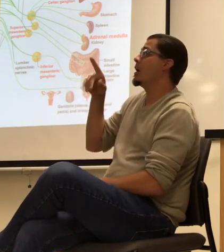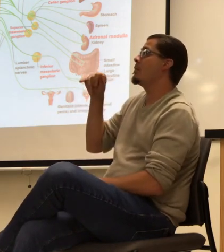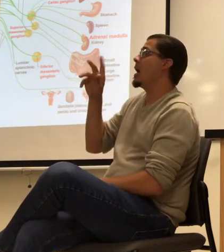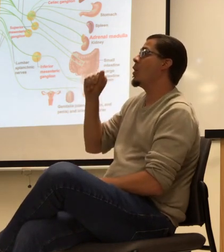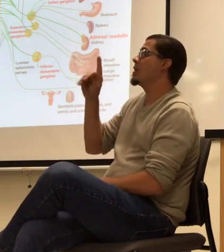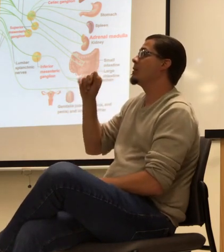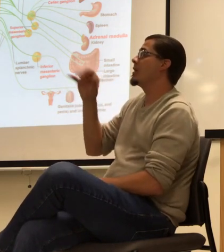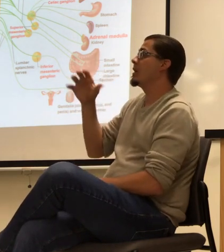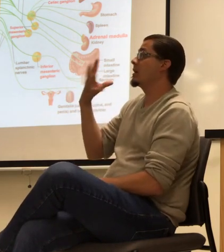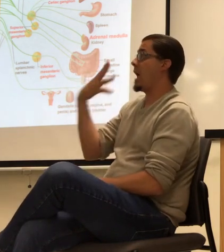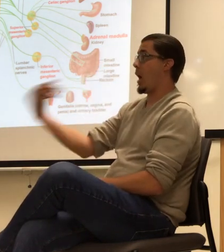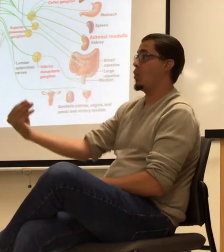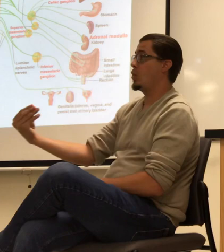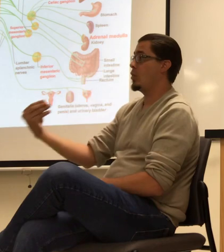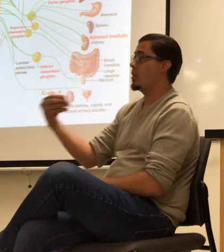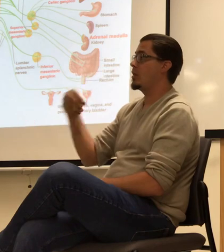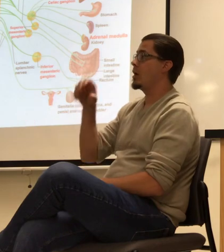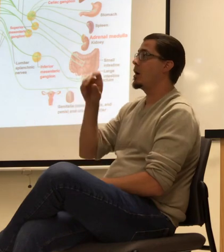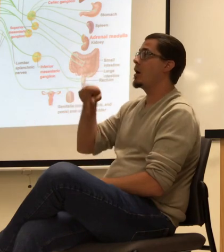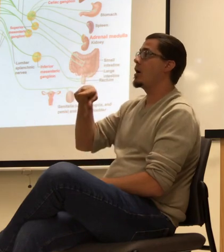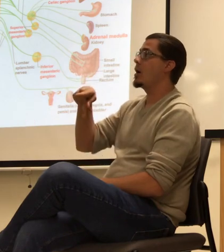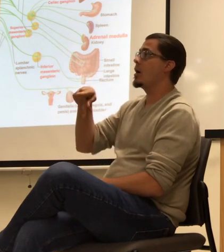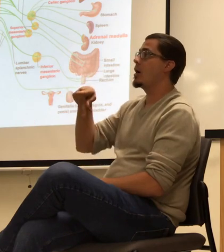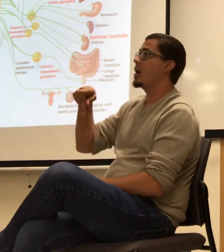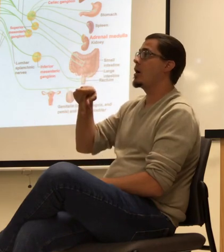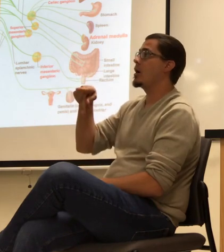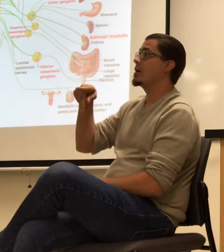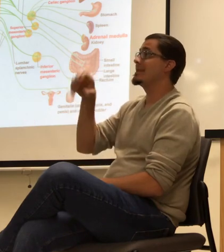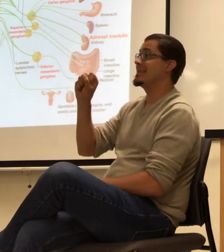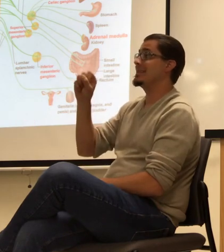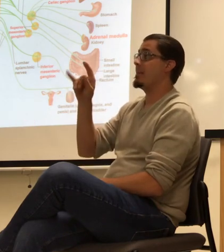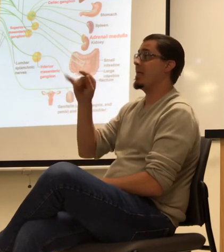Sympathetic, hold it in.